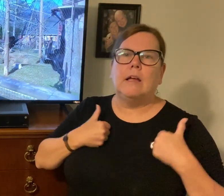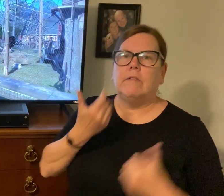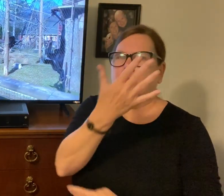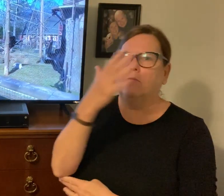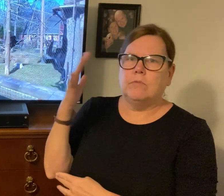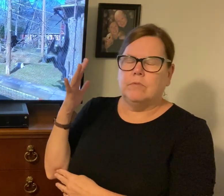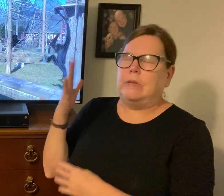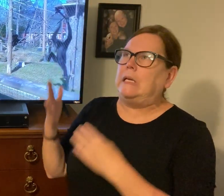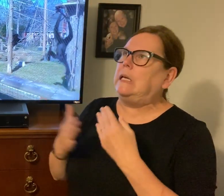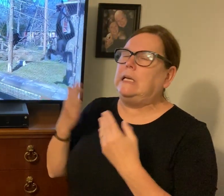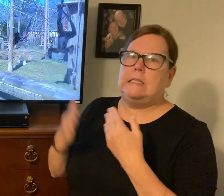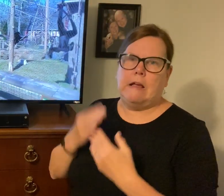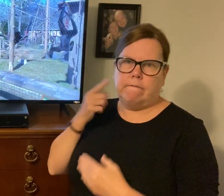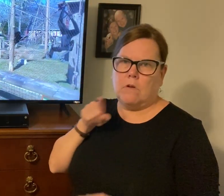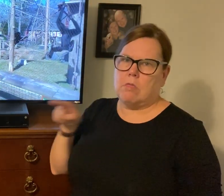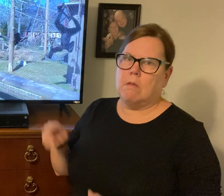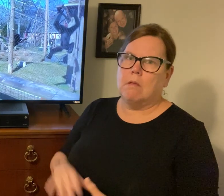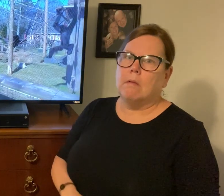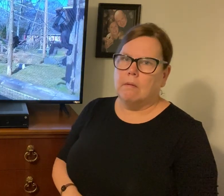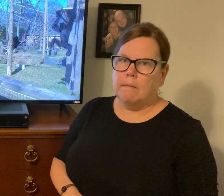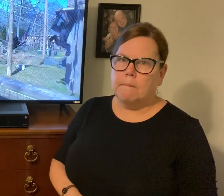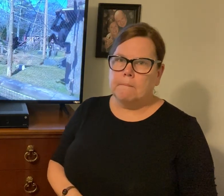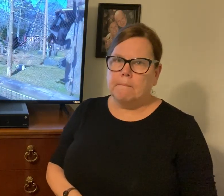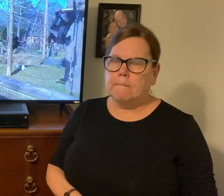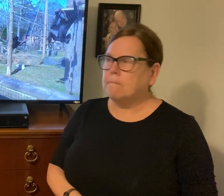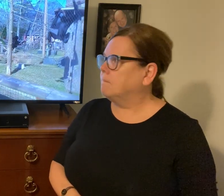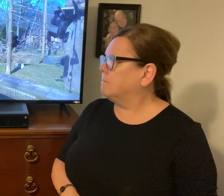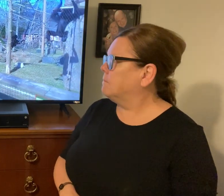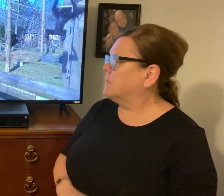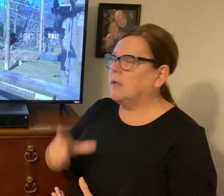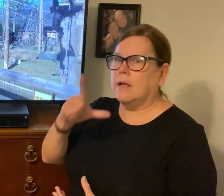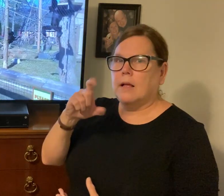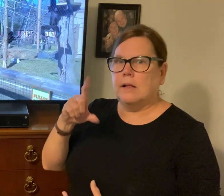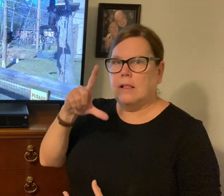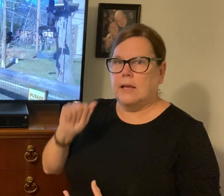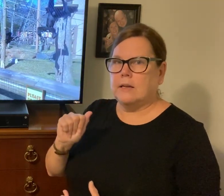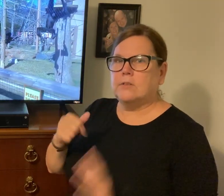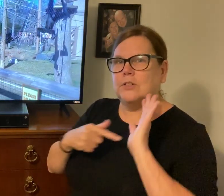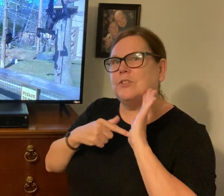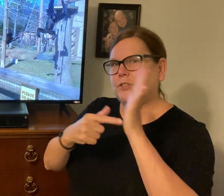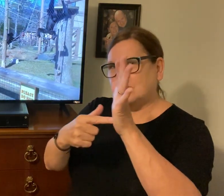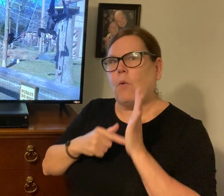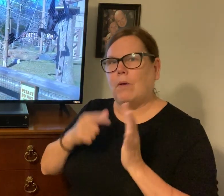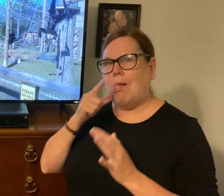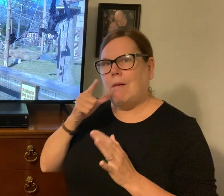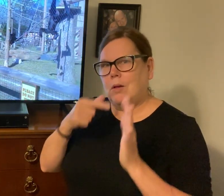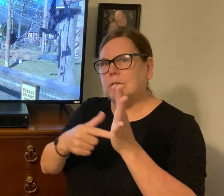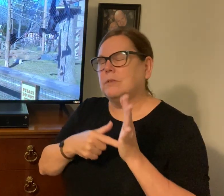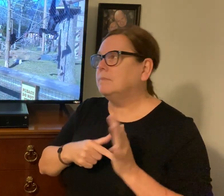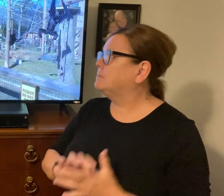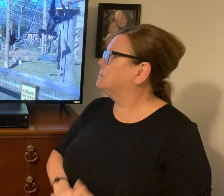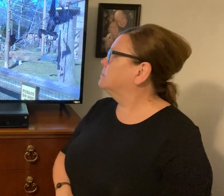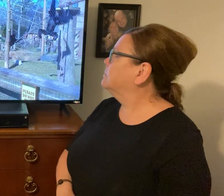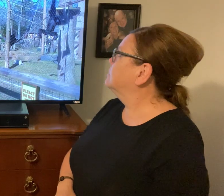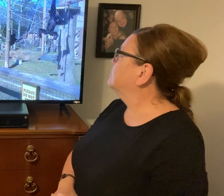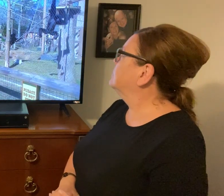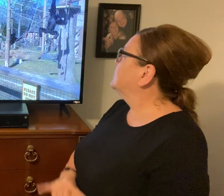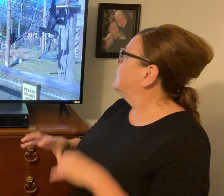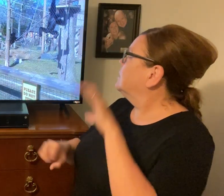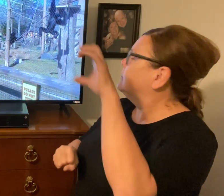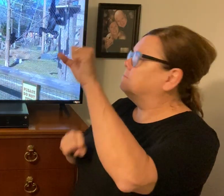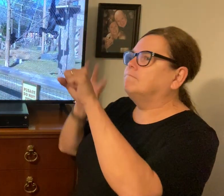those trees really well with the way that their body is designed. So Leela's going to show us by climbing up the fence here. Hi, Leela.